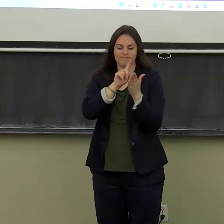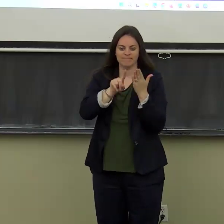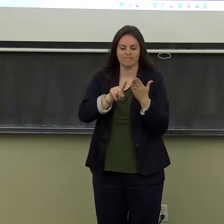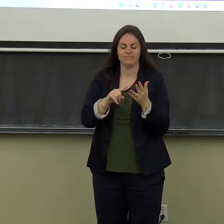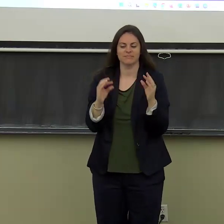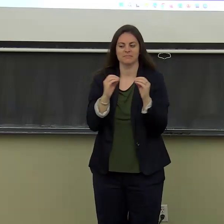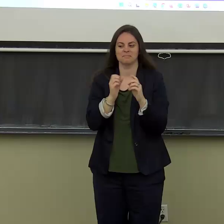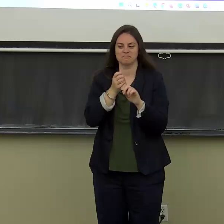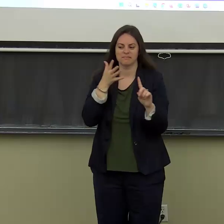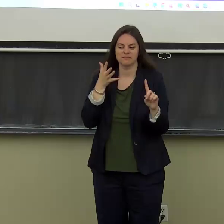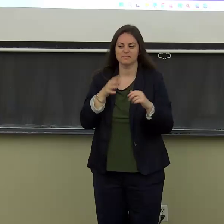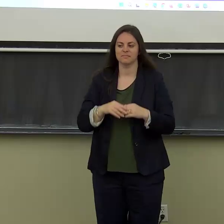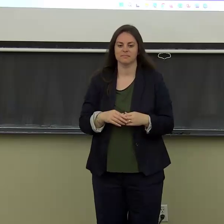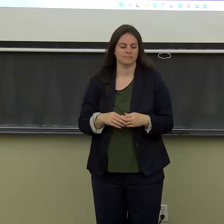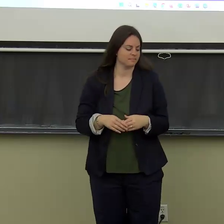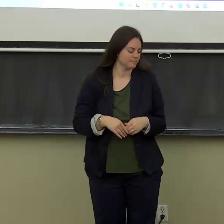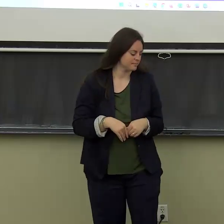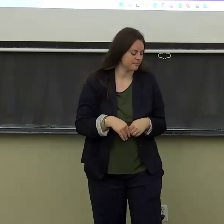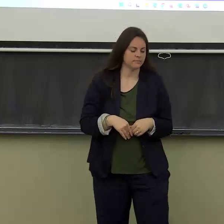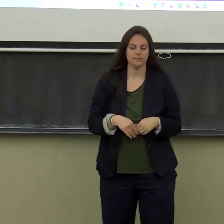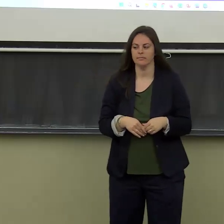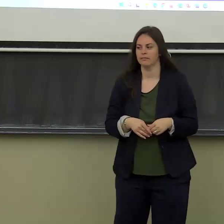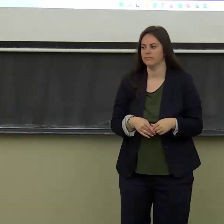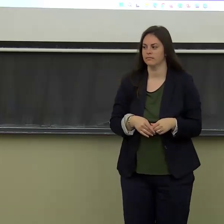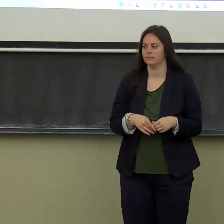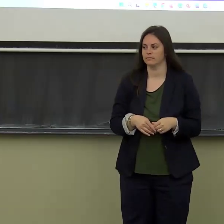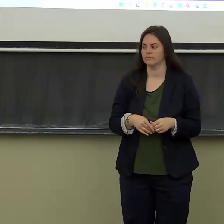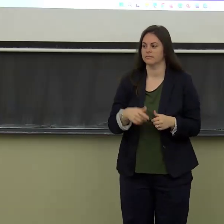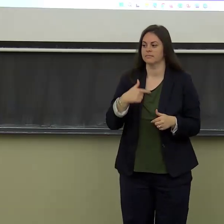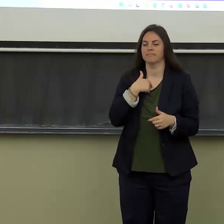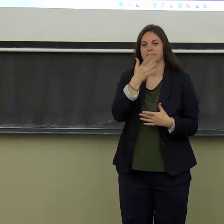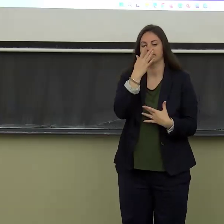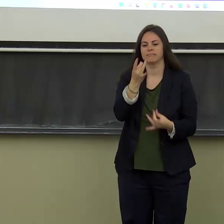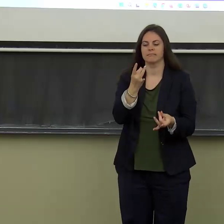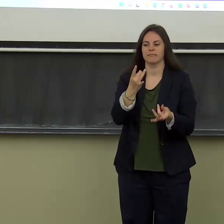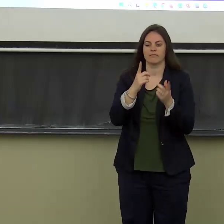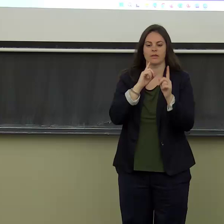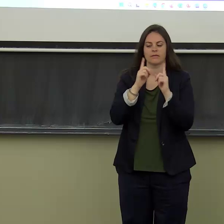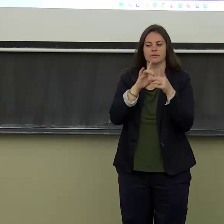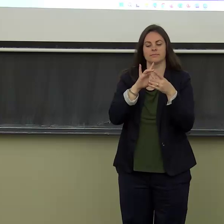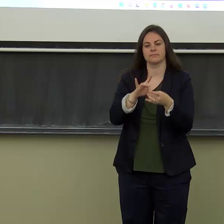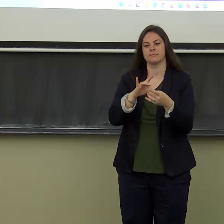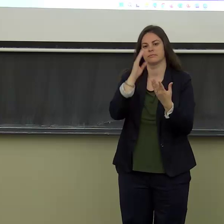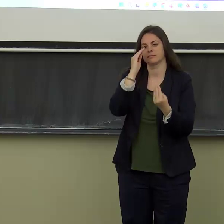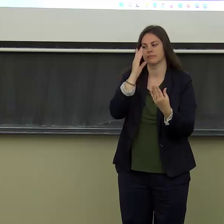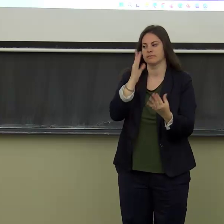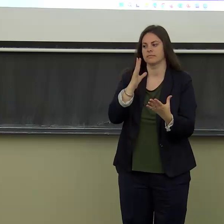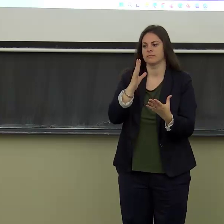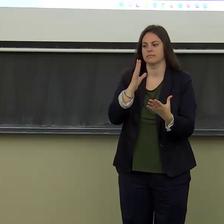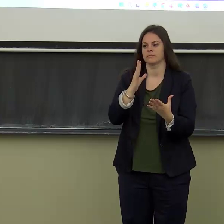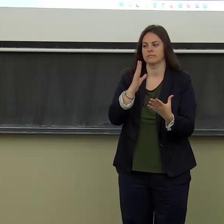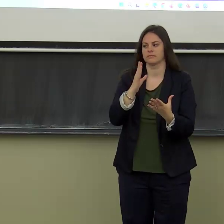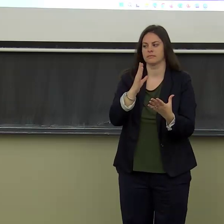bit. I'm interested in conversations around data as currency. I think the